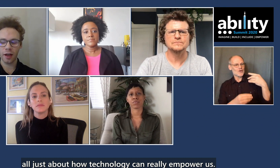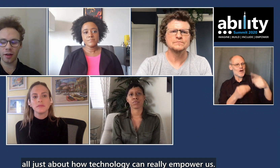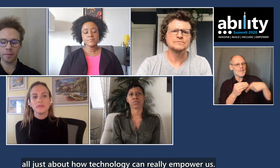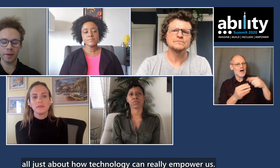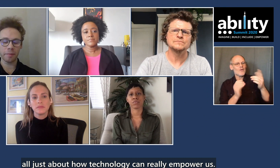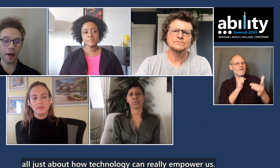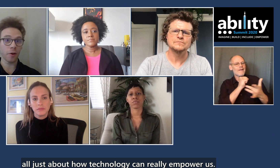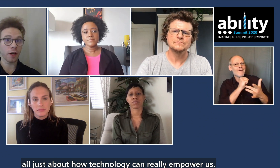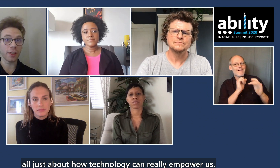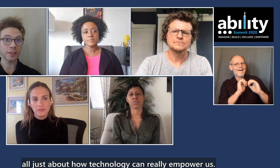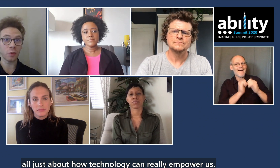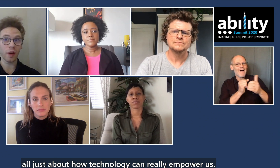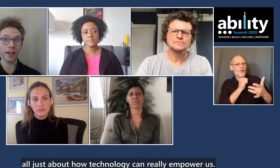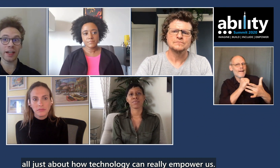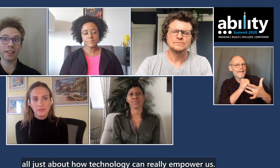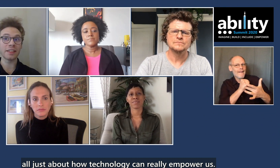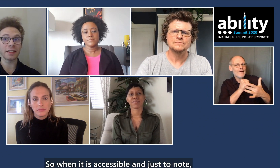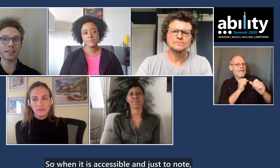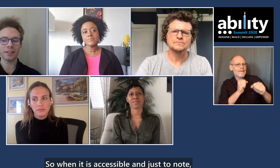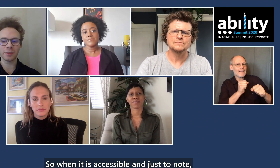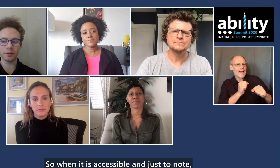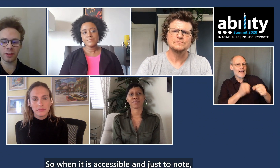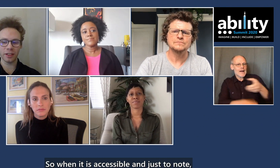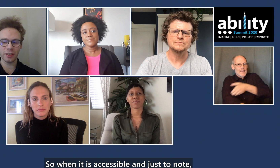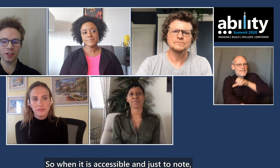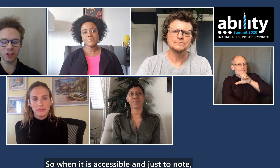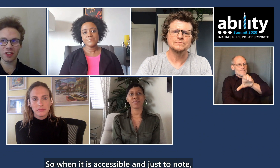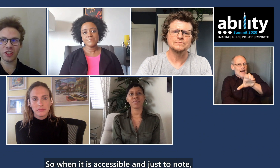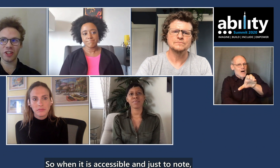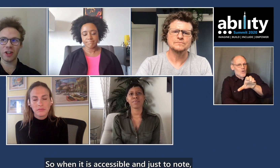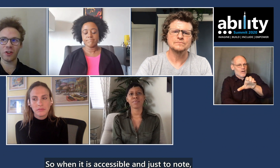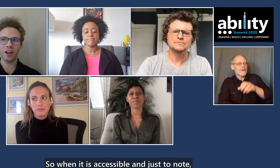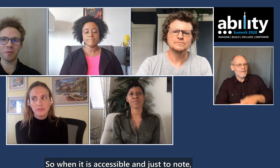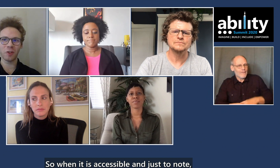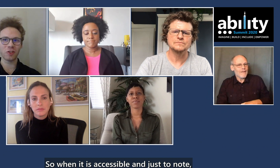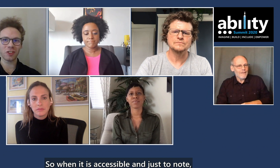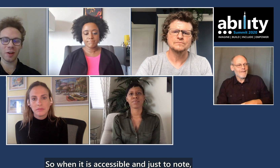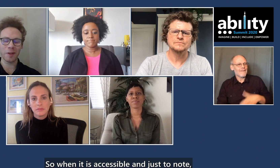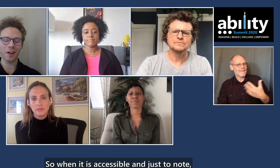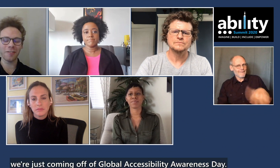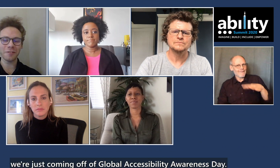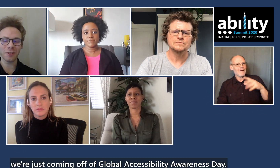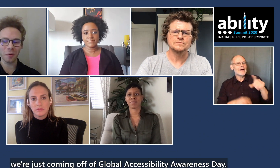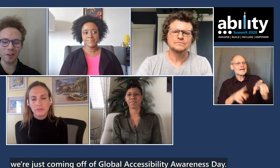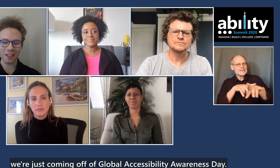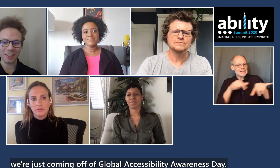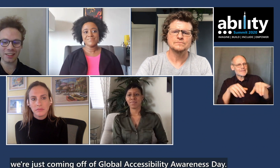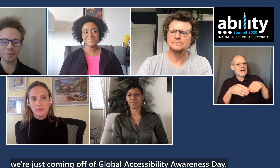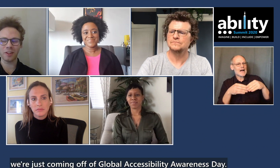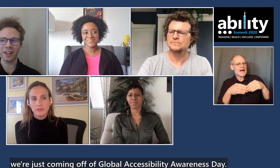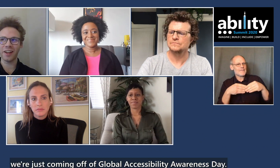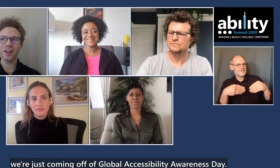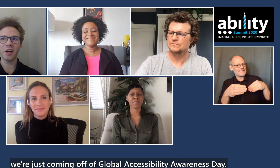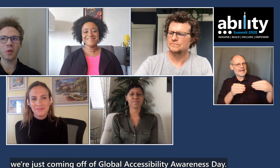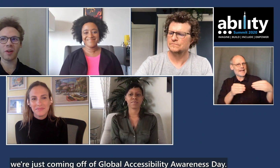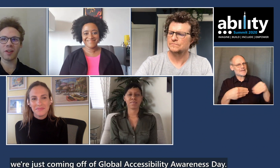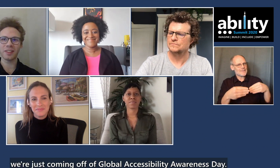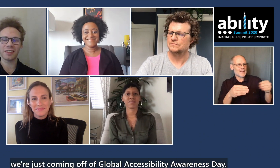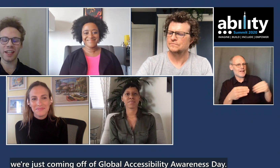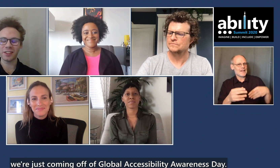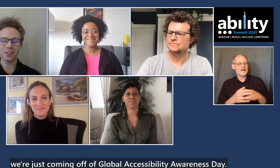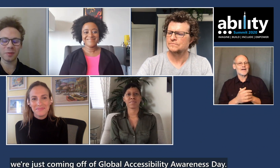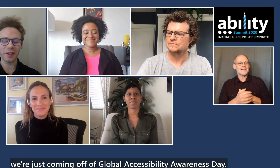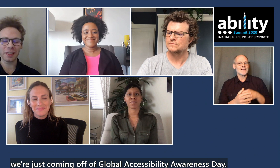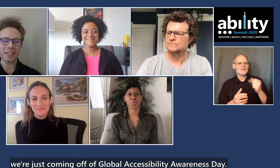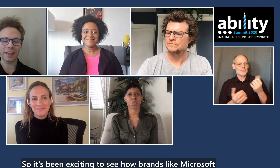really empower us when it is accessible. And just to note, we're just coming off of Global Accessibility